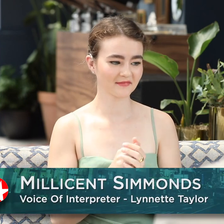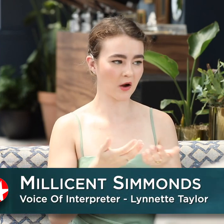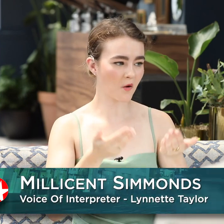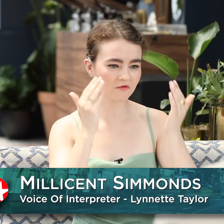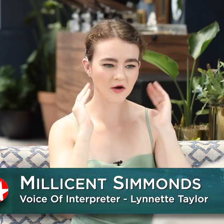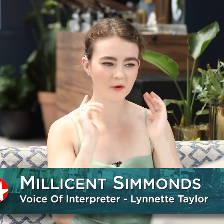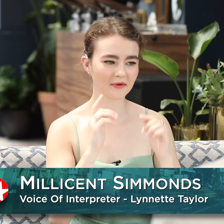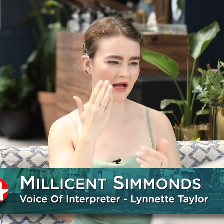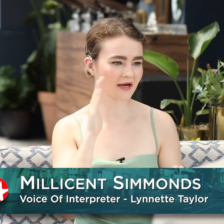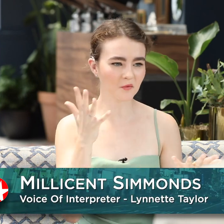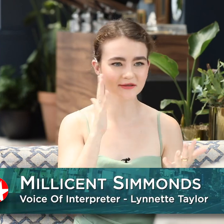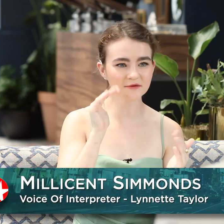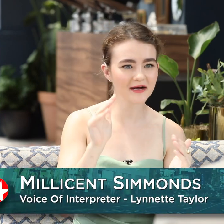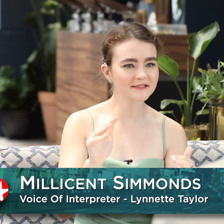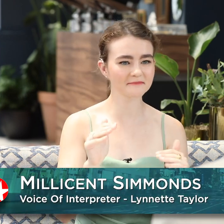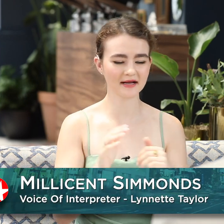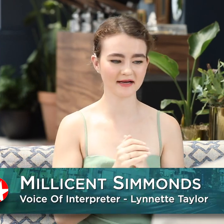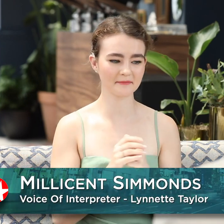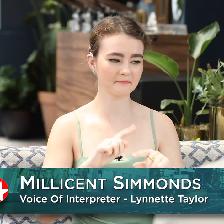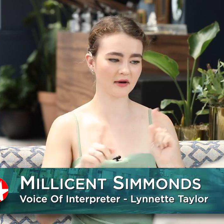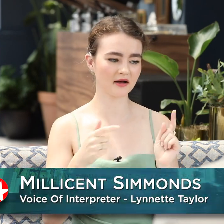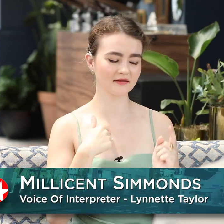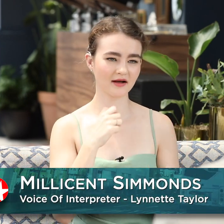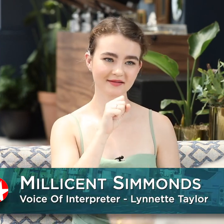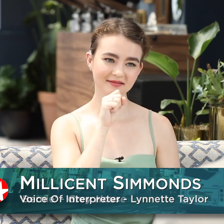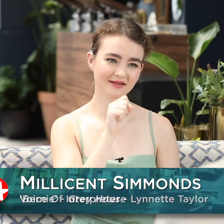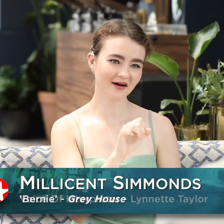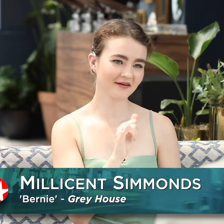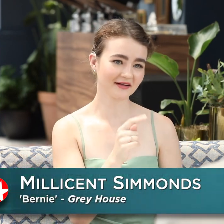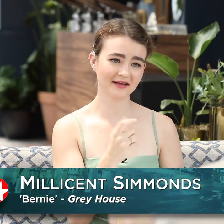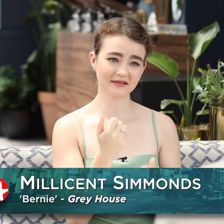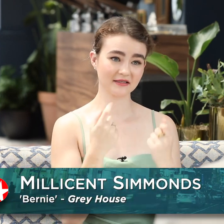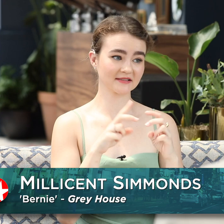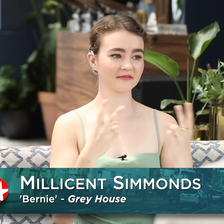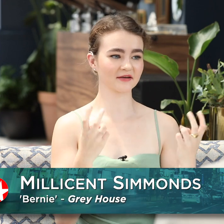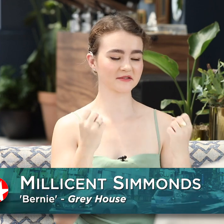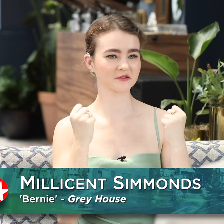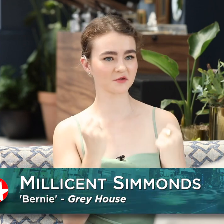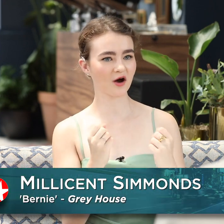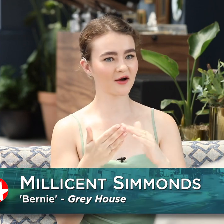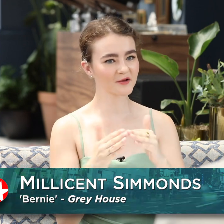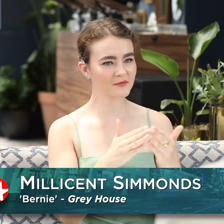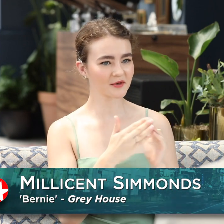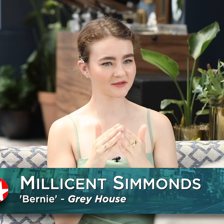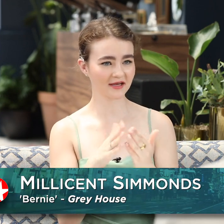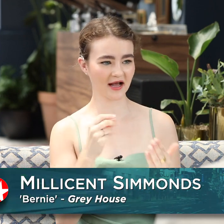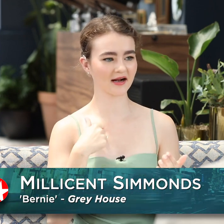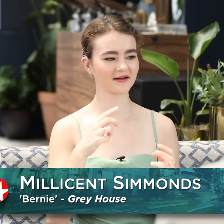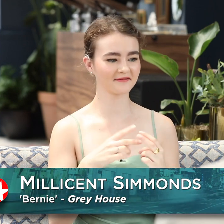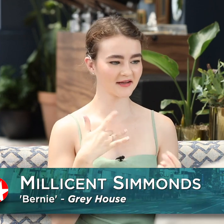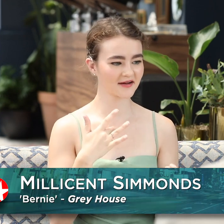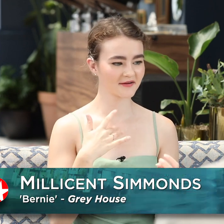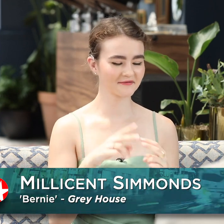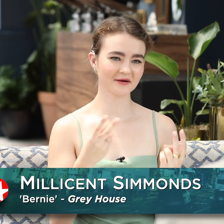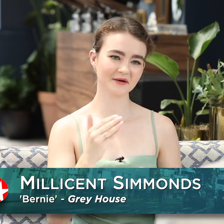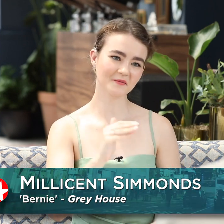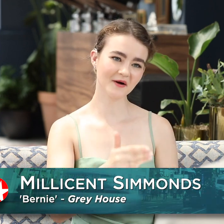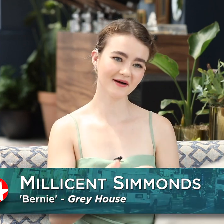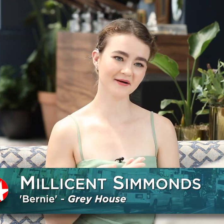been overwhelming. I didn't know what to expect, but I'm loving every moment. It's such a strong community, this theater